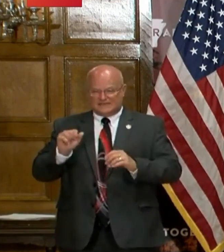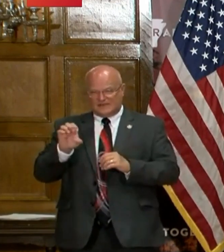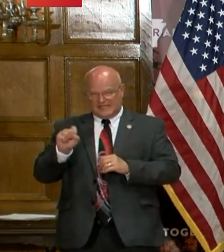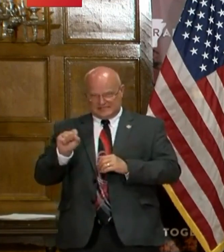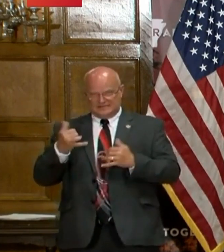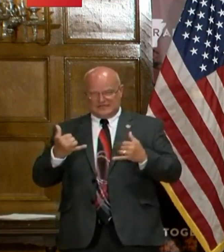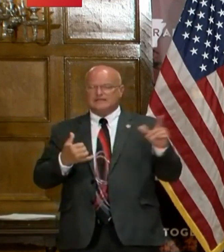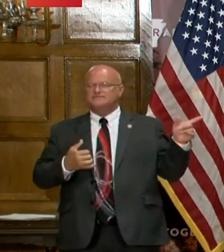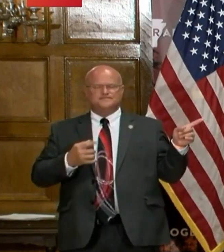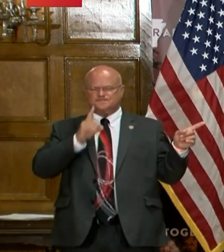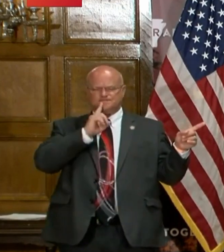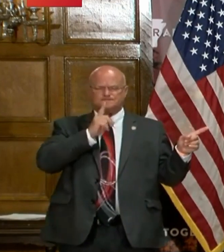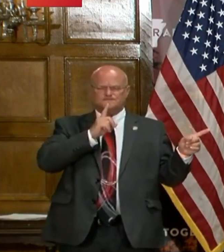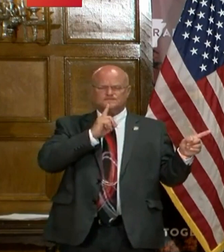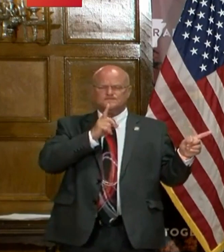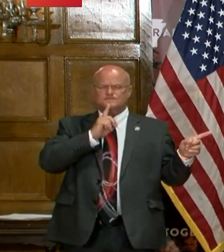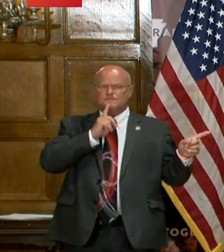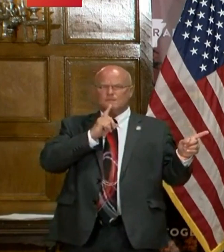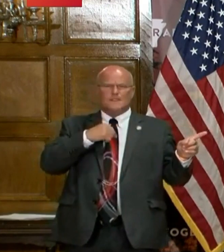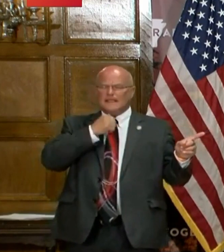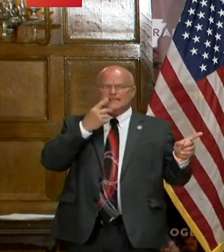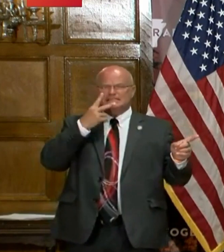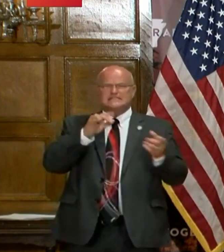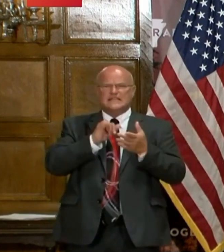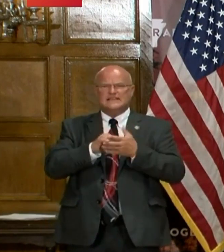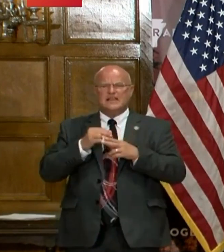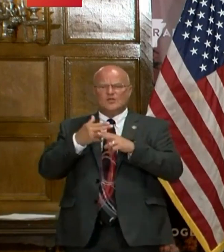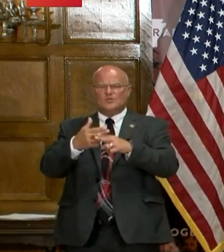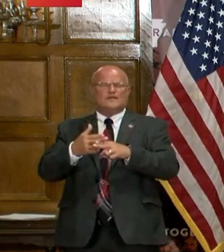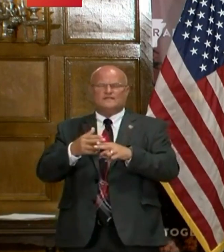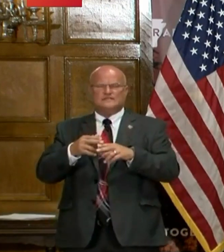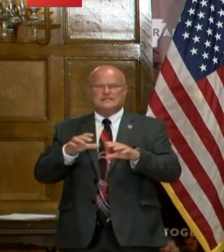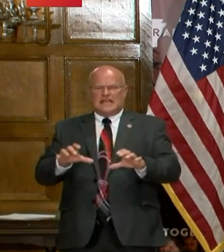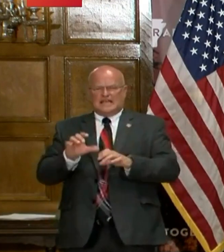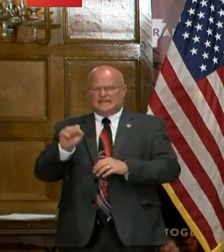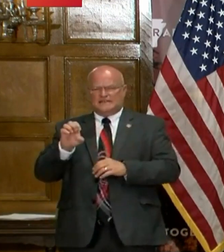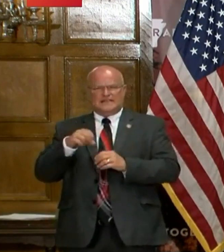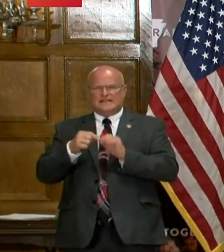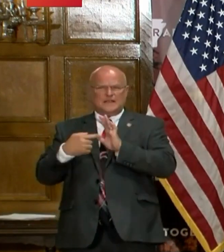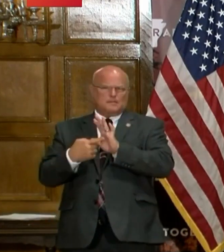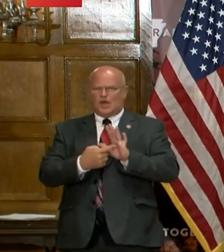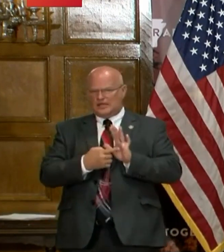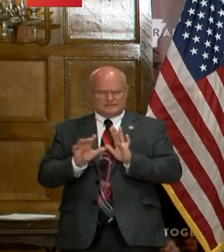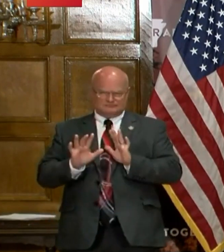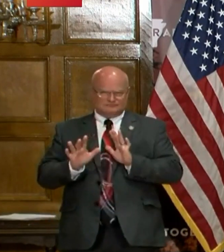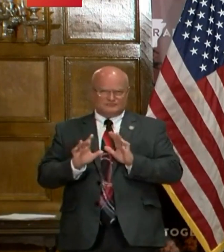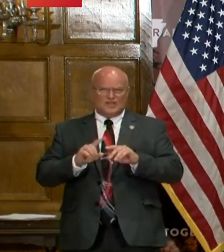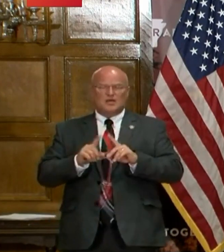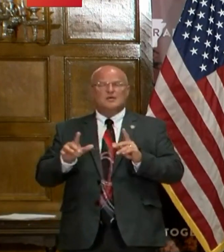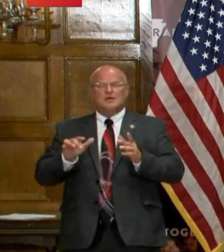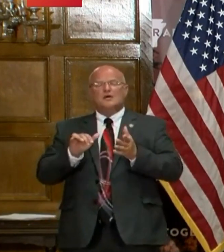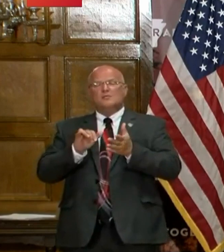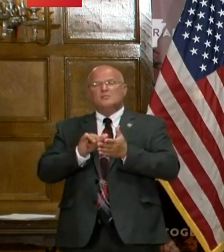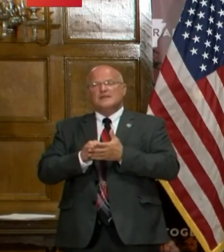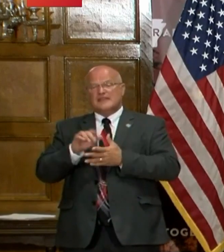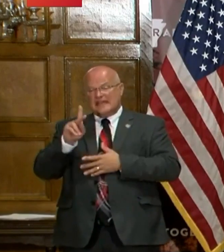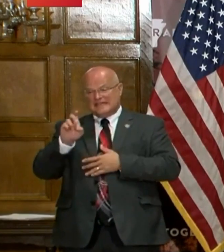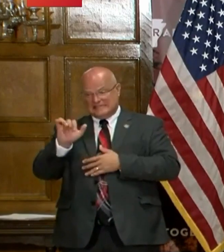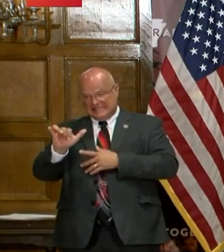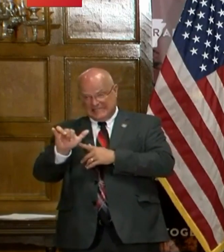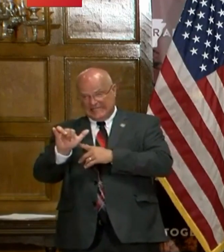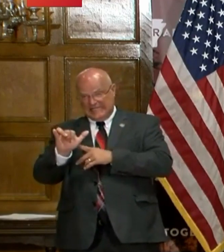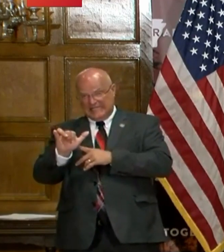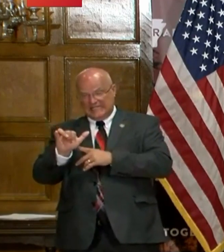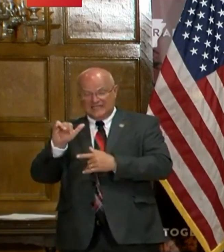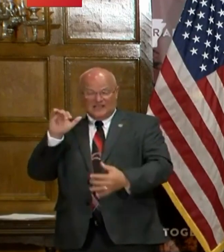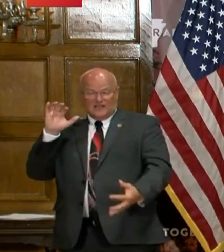Oh, absolutely. I didn't see that reference of active cases in their modeling, but that's a key ingredient.